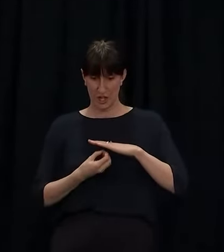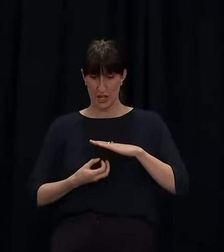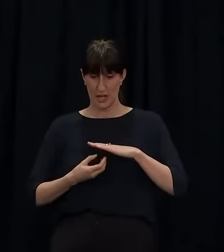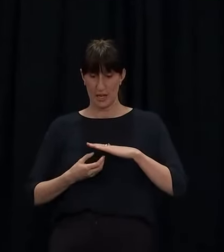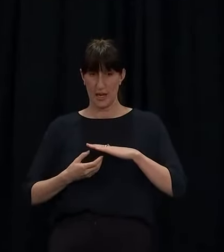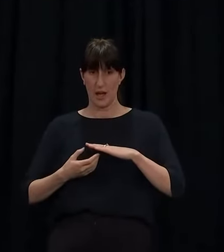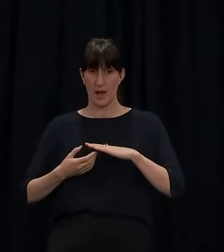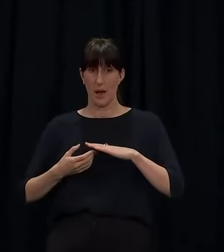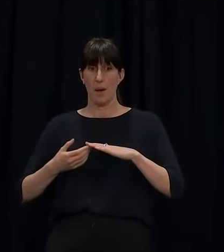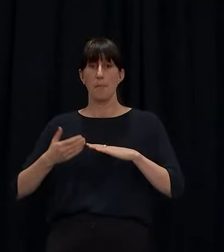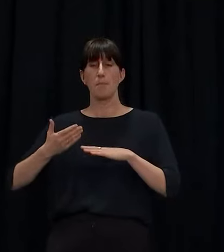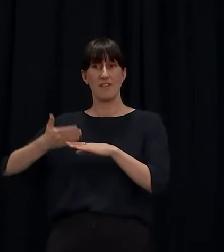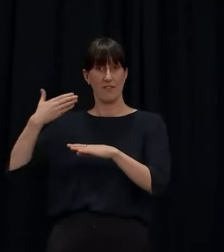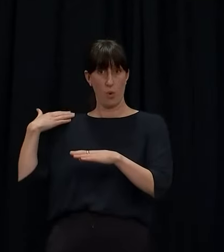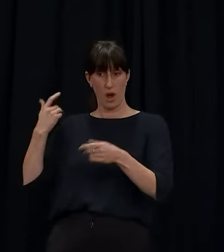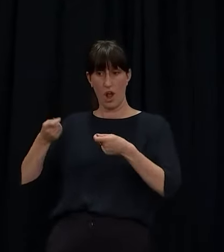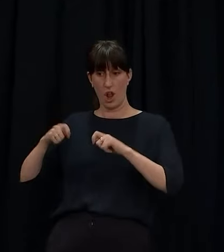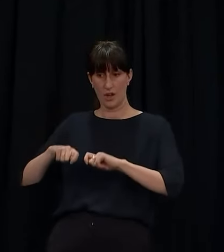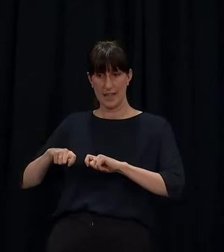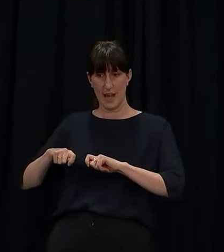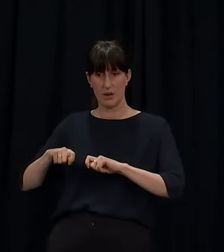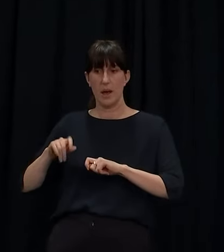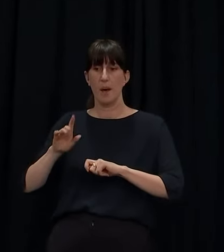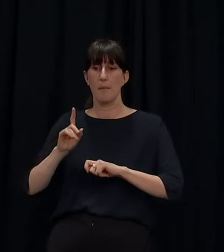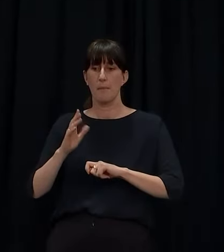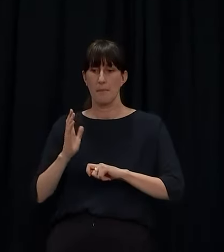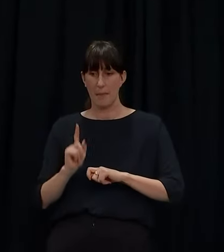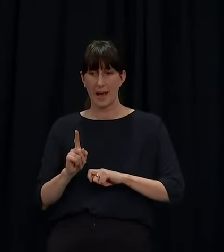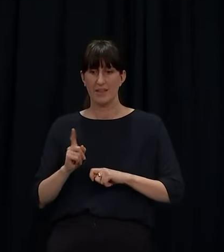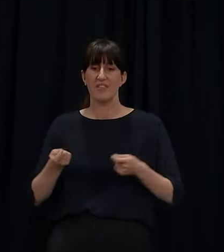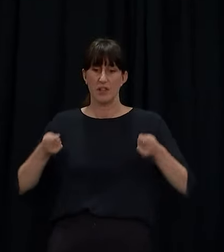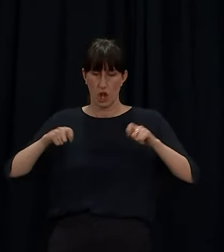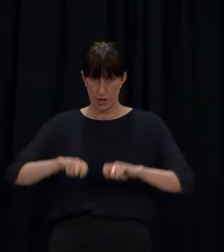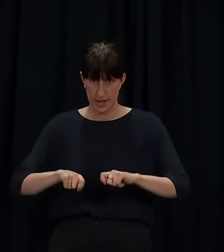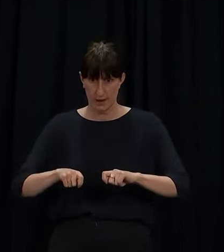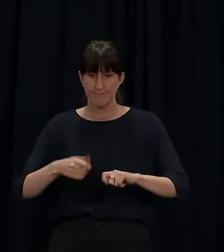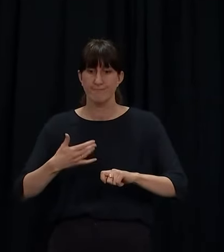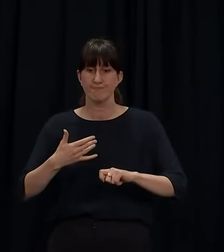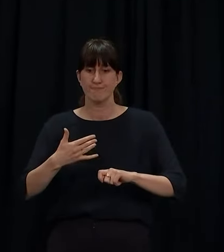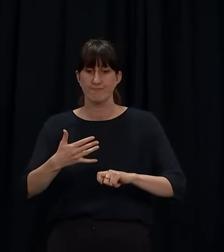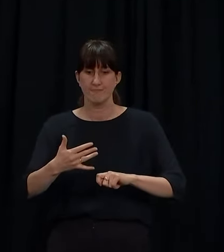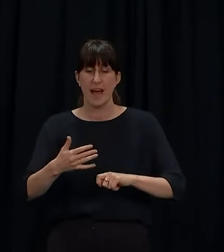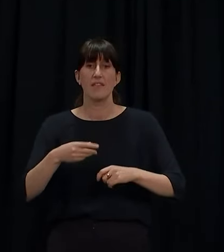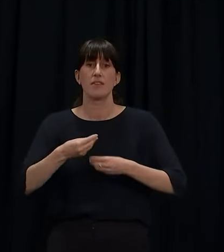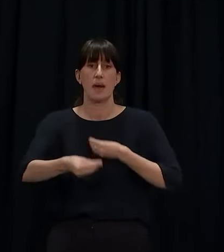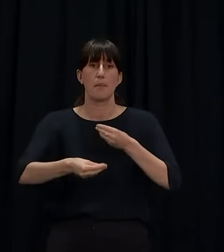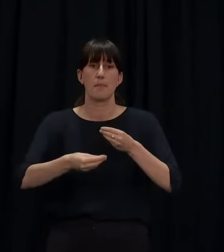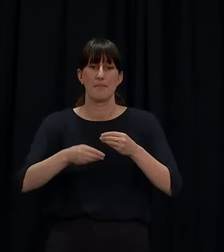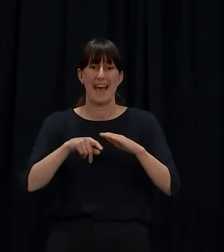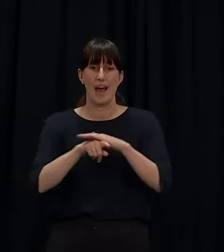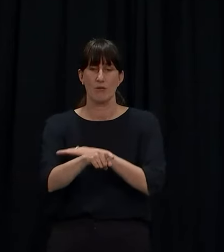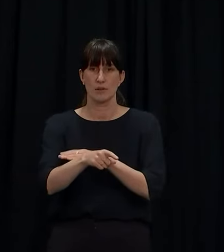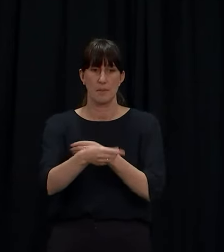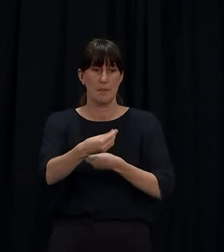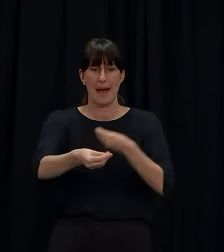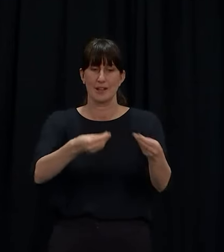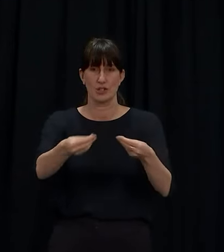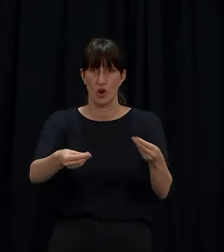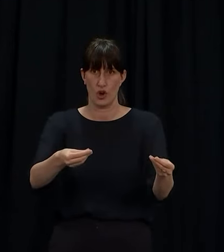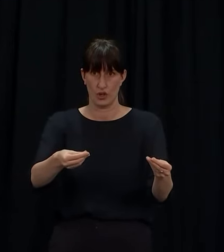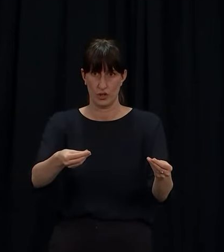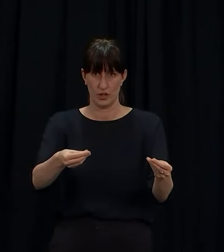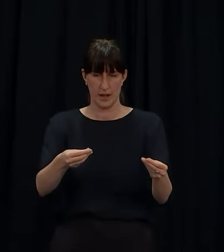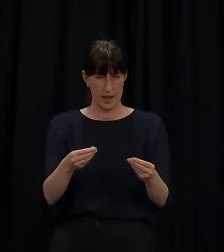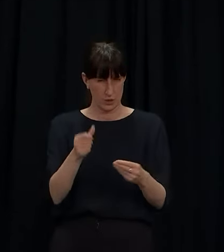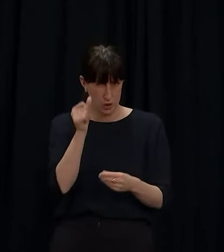Post-lockdown, we're not aware of any new cases who have been infected in that